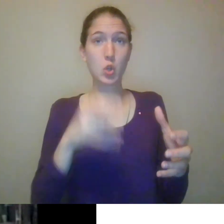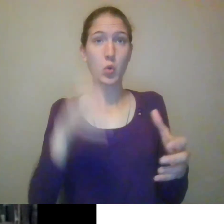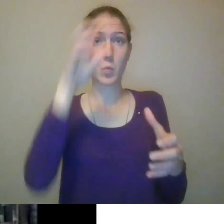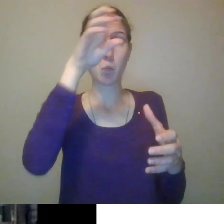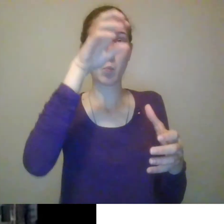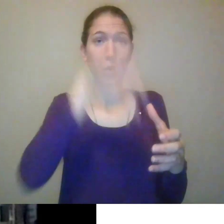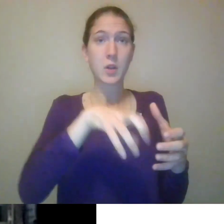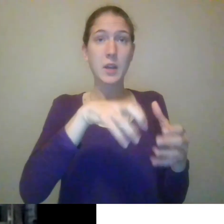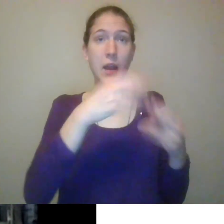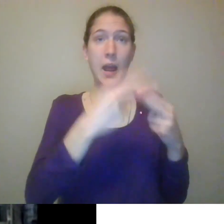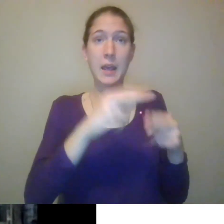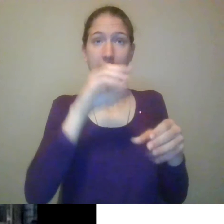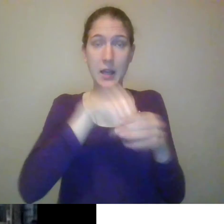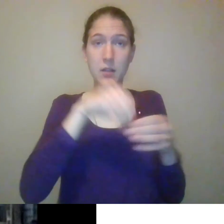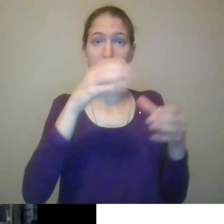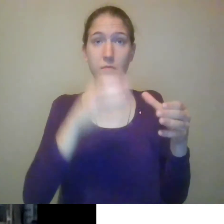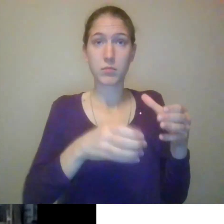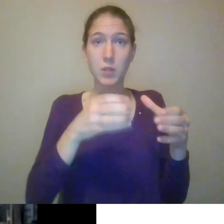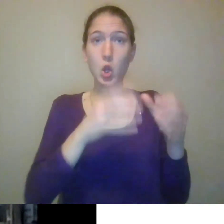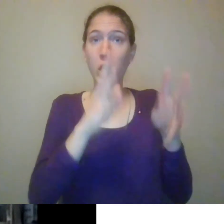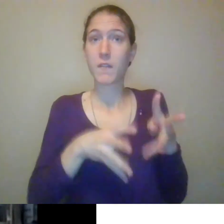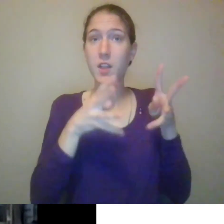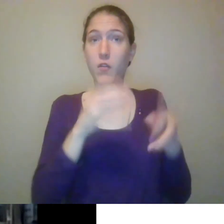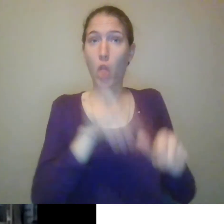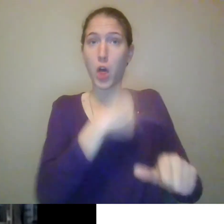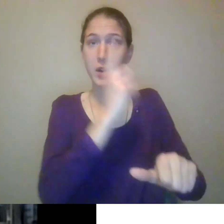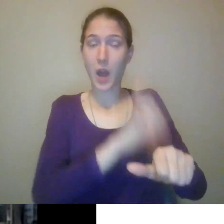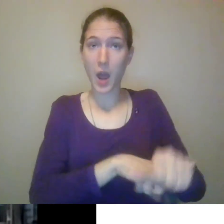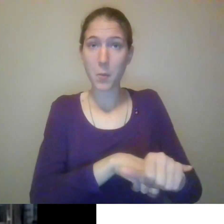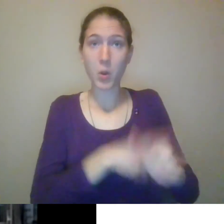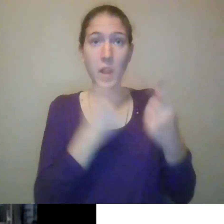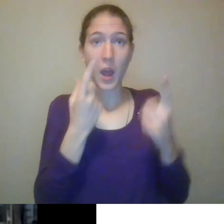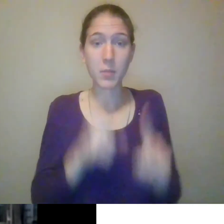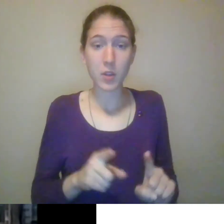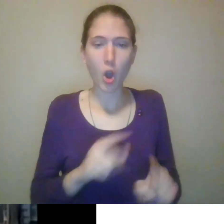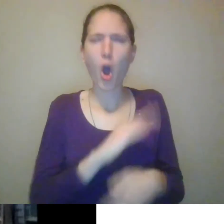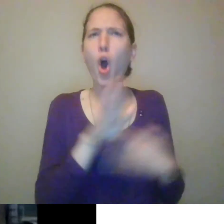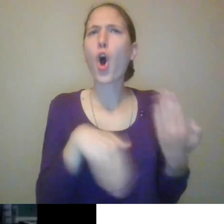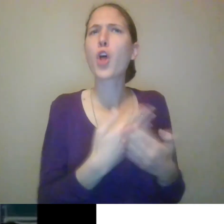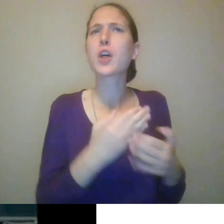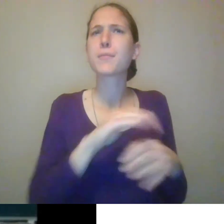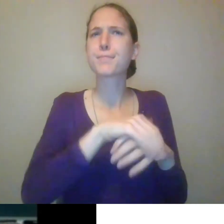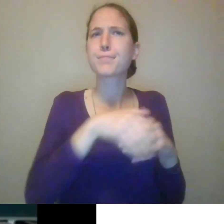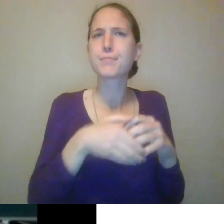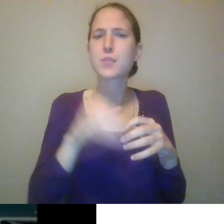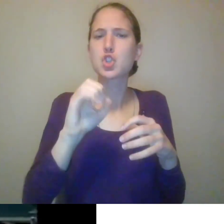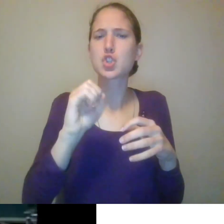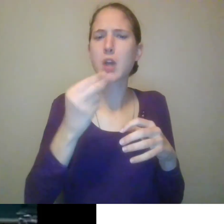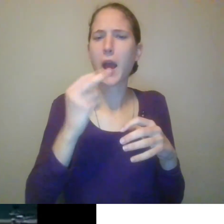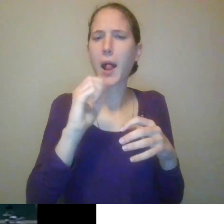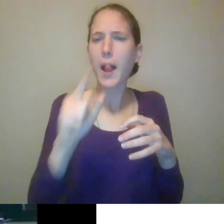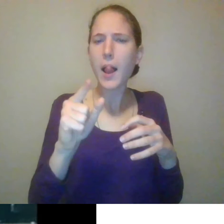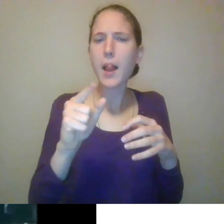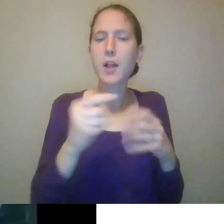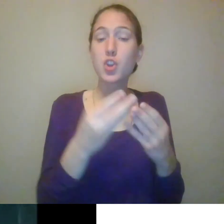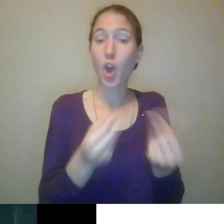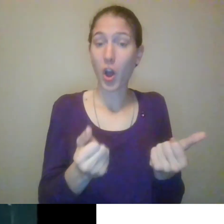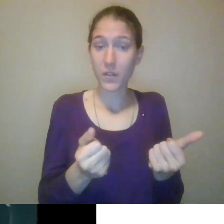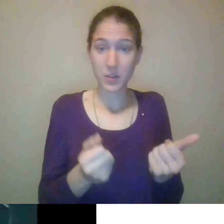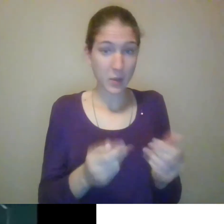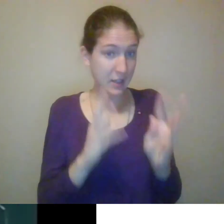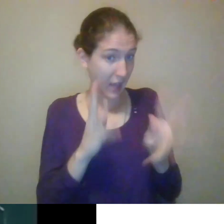just water now. If you take and you soak an egg in vinegar for a long time, what happens is all the shell dissolves and the membrane is